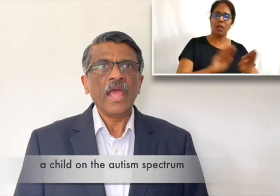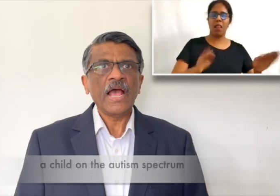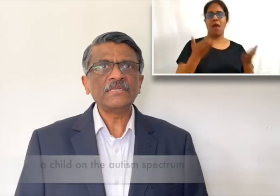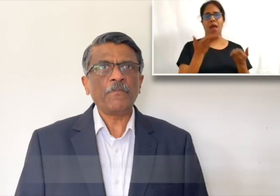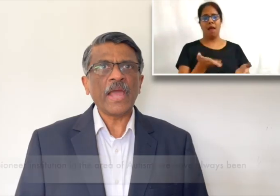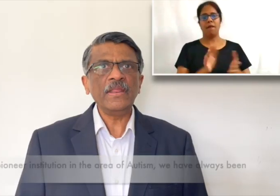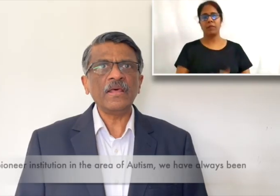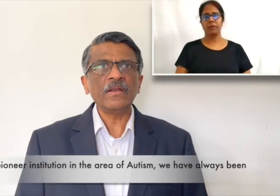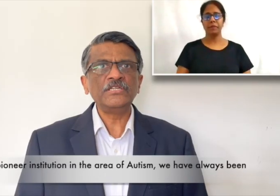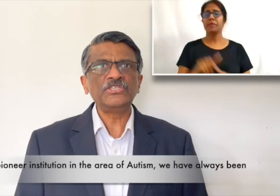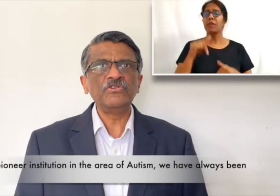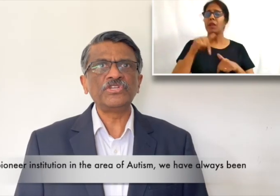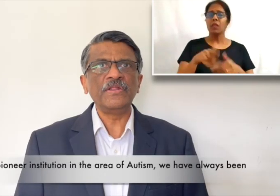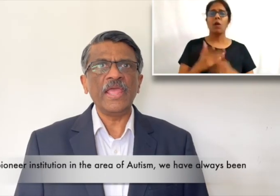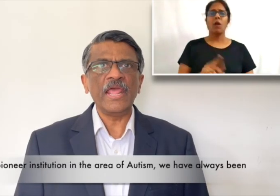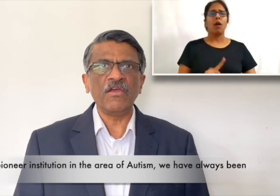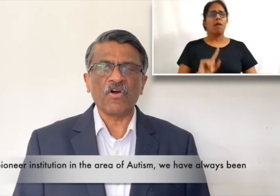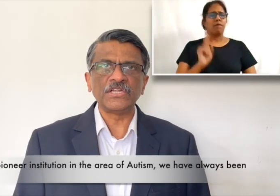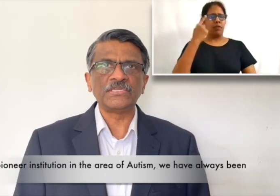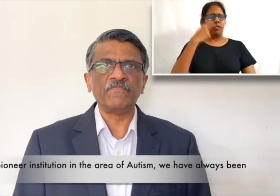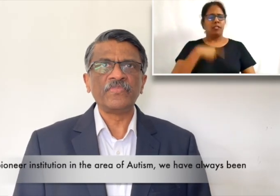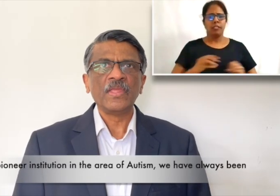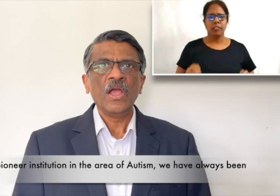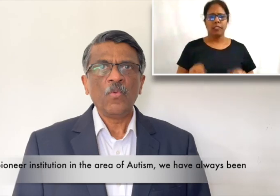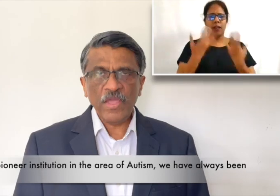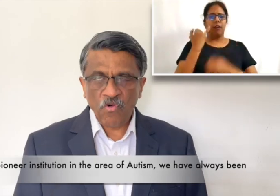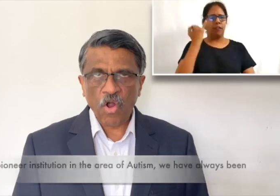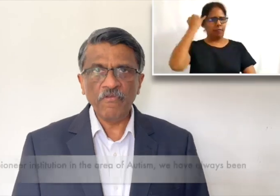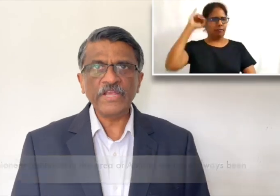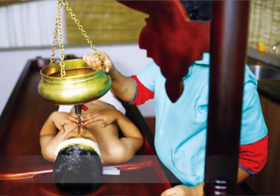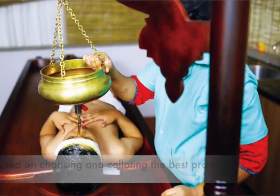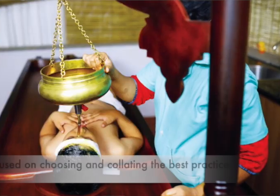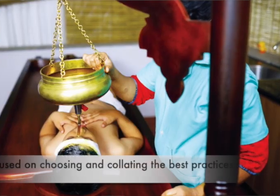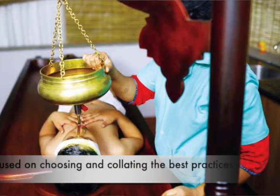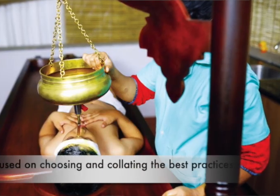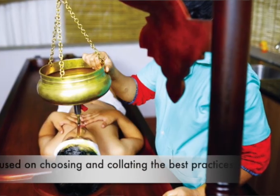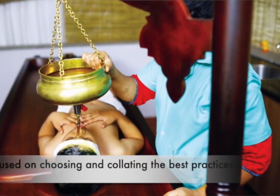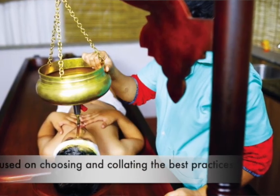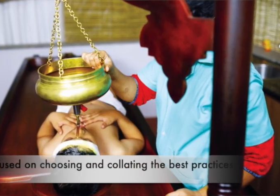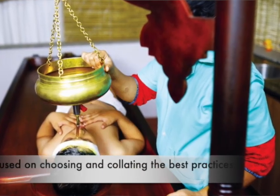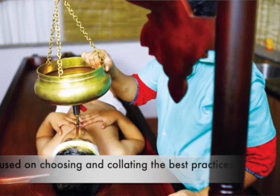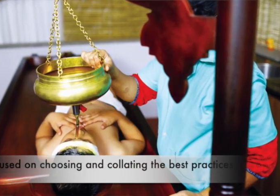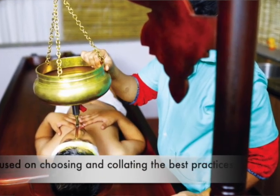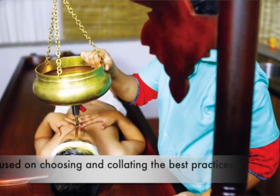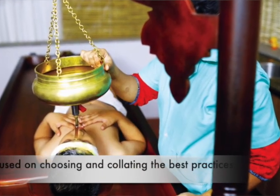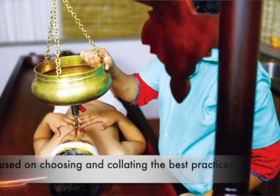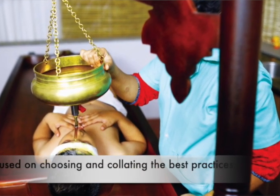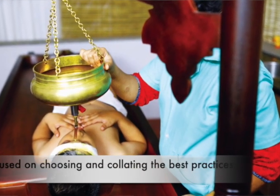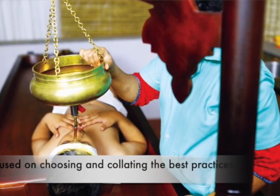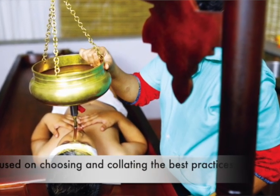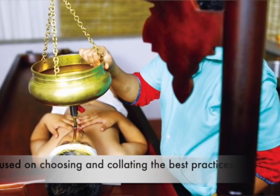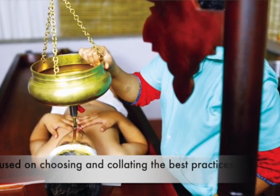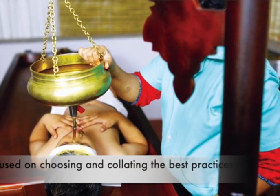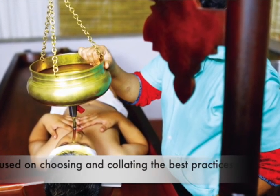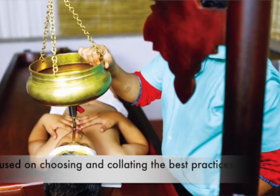As a pioneer institution in the area of autism, we have always been focused on choosing and collating the